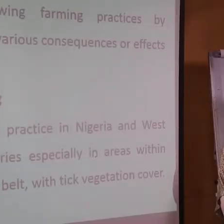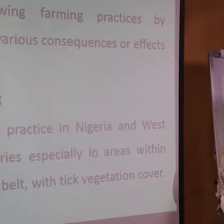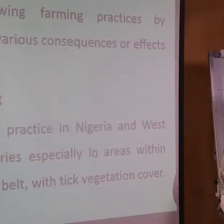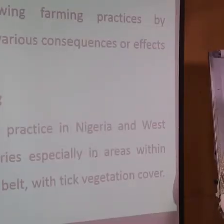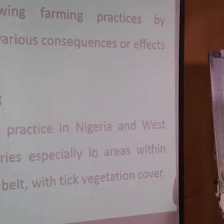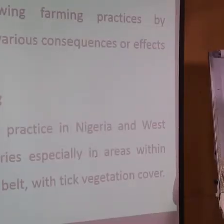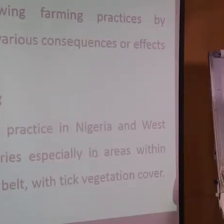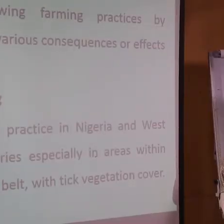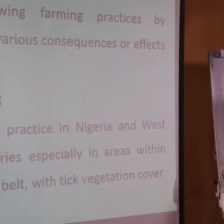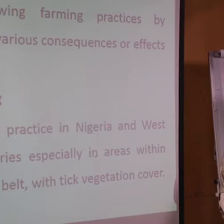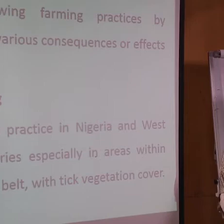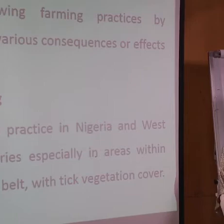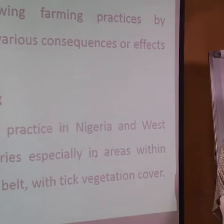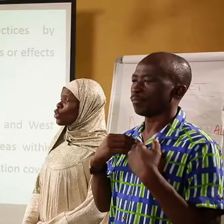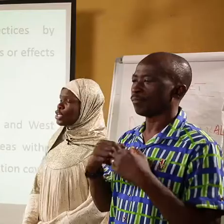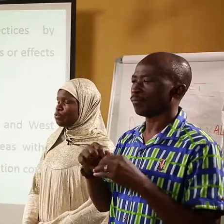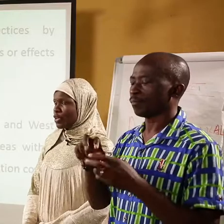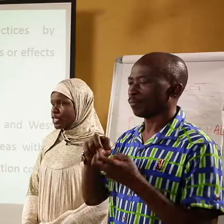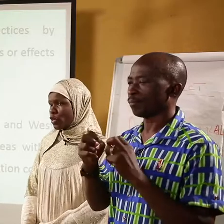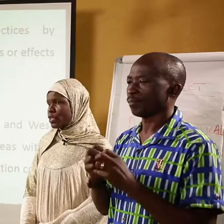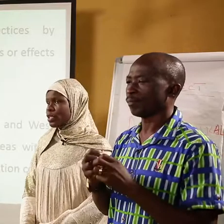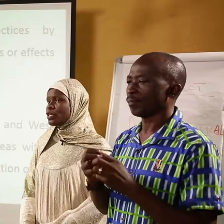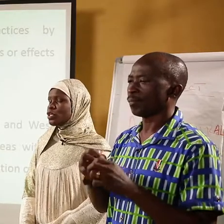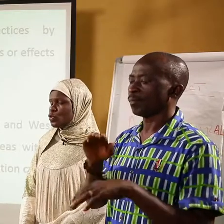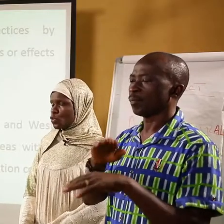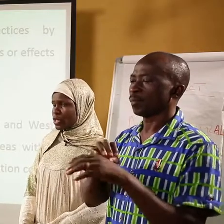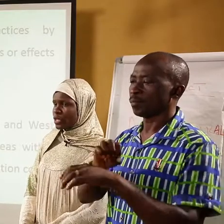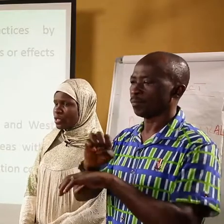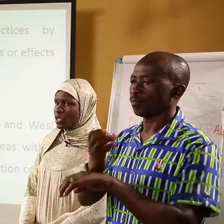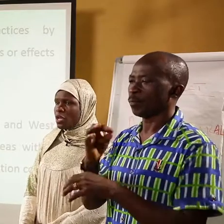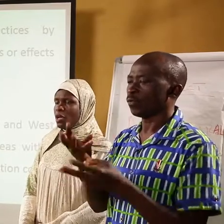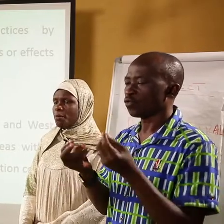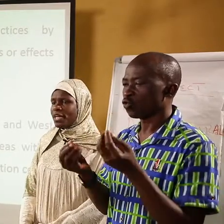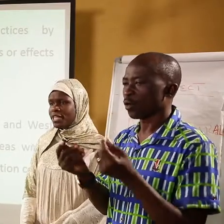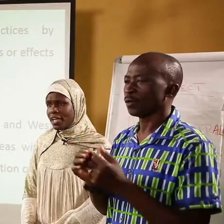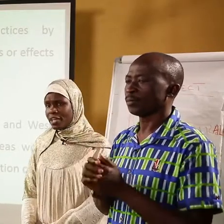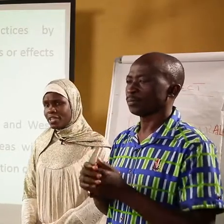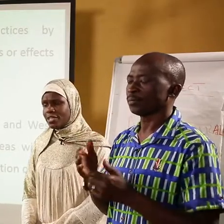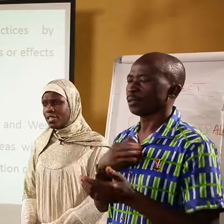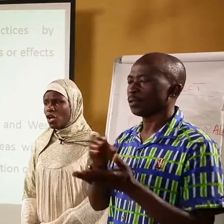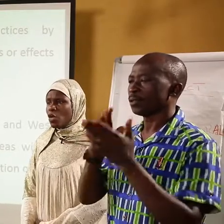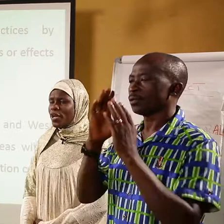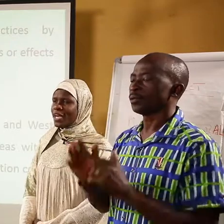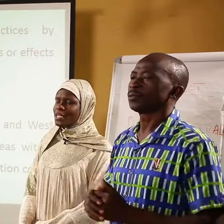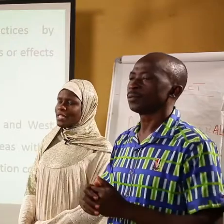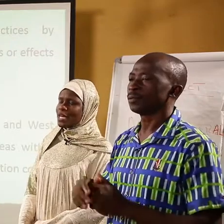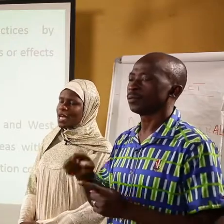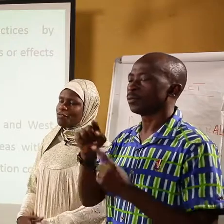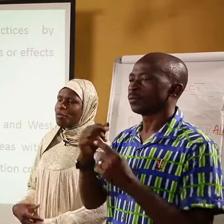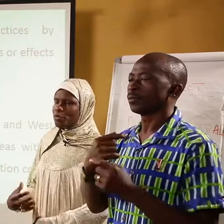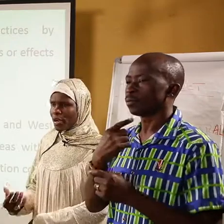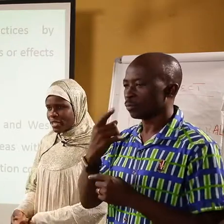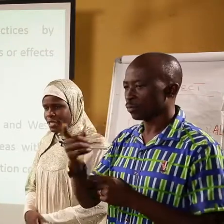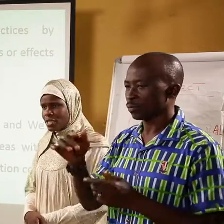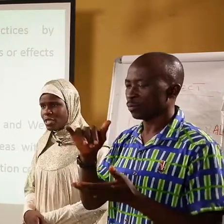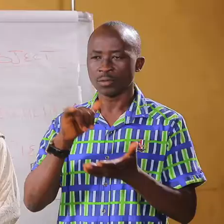have various consequences or effect on the soil. My dear learners, when I said